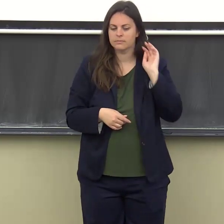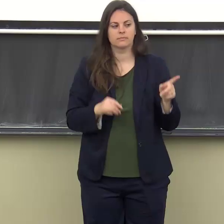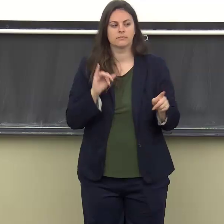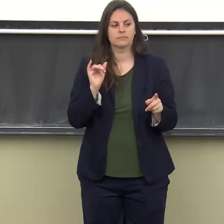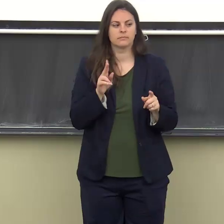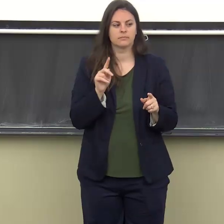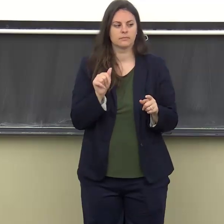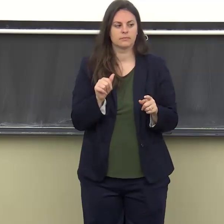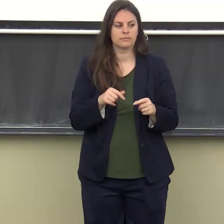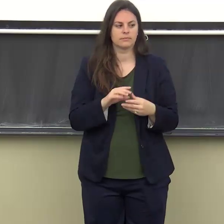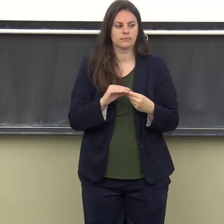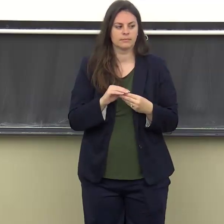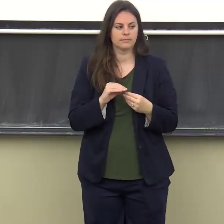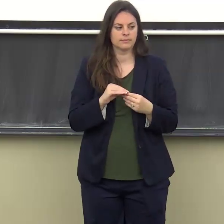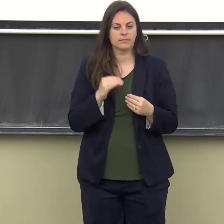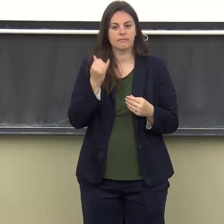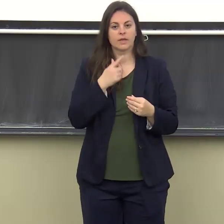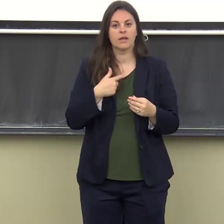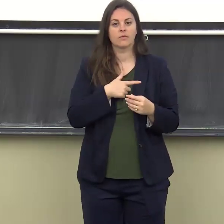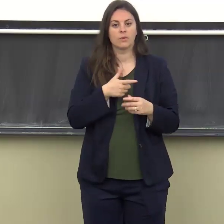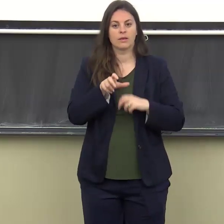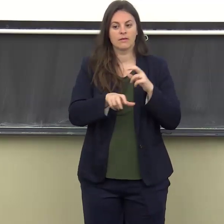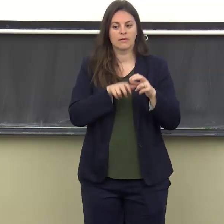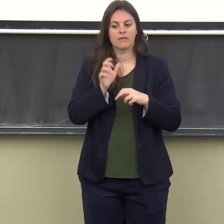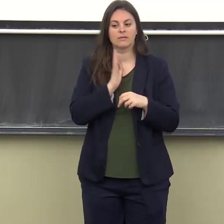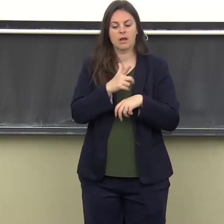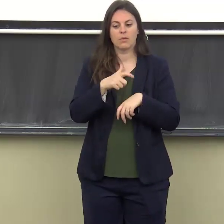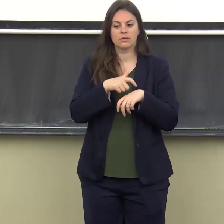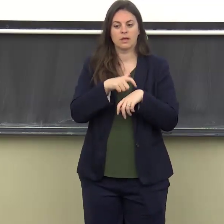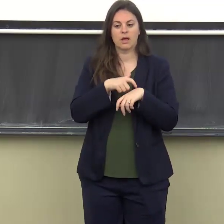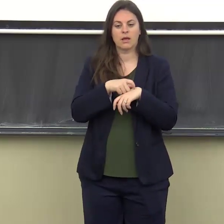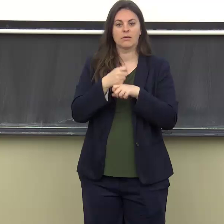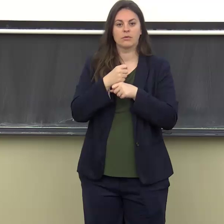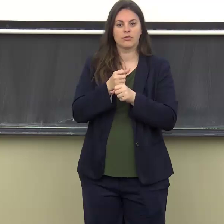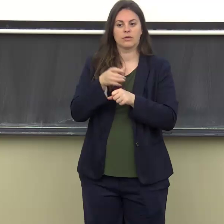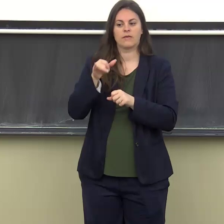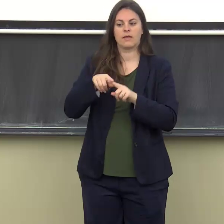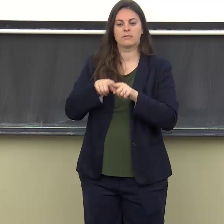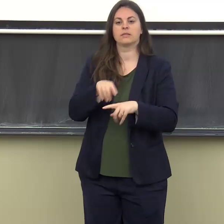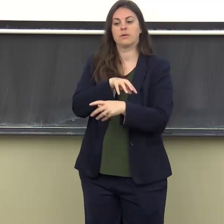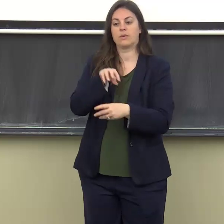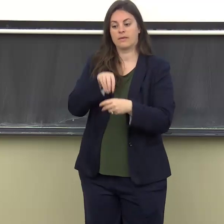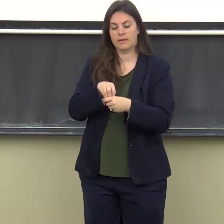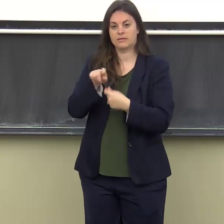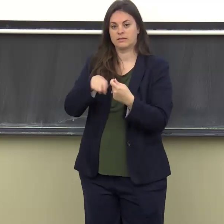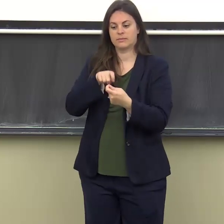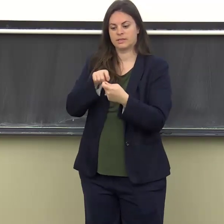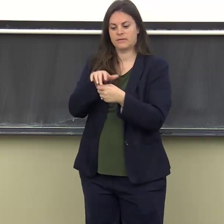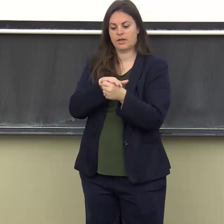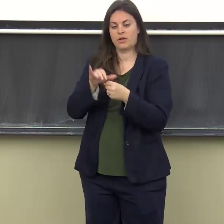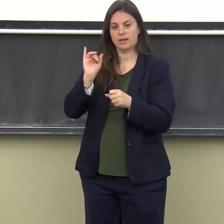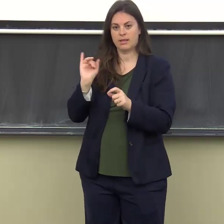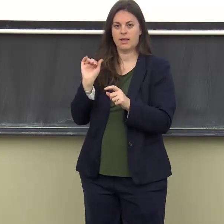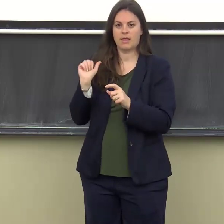yeah, and if we do invest our time and create dependency within a particular area like